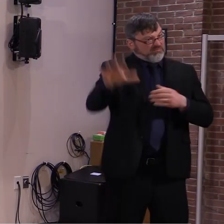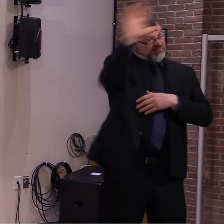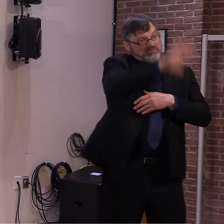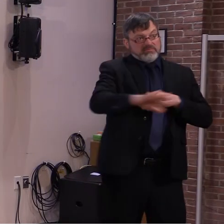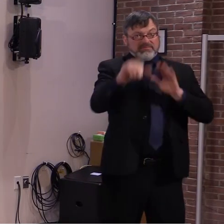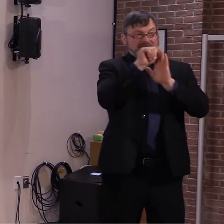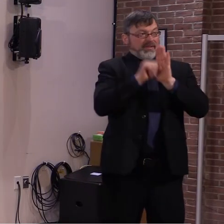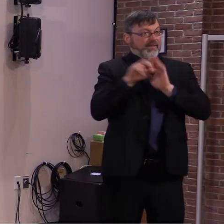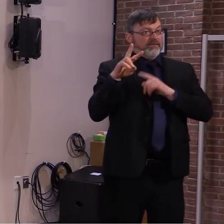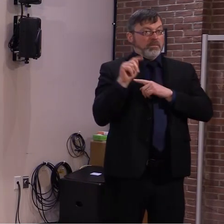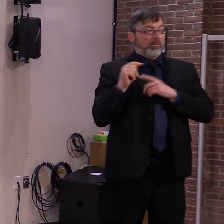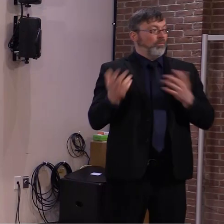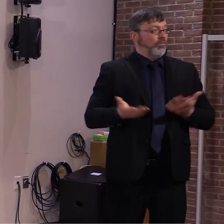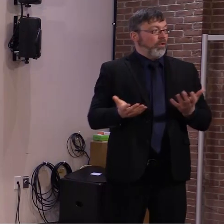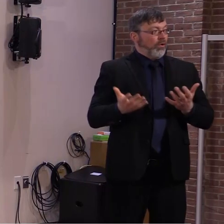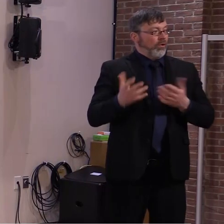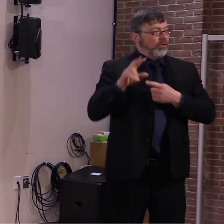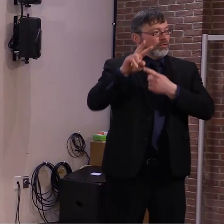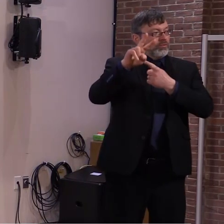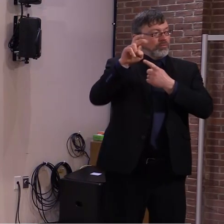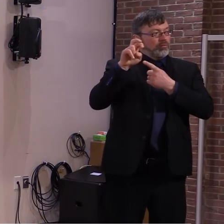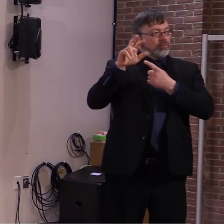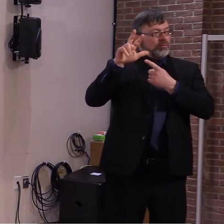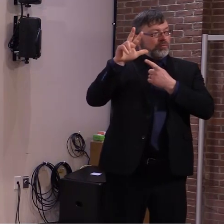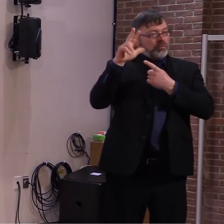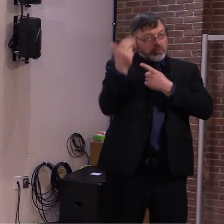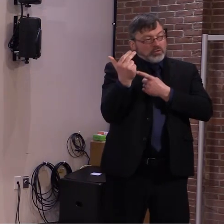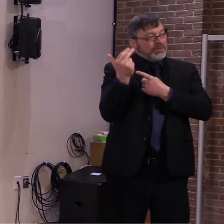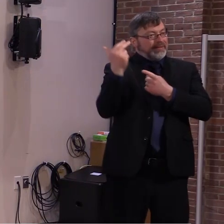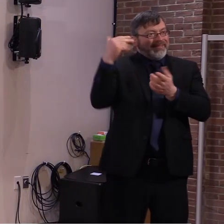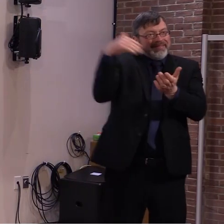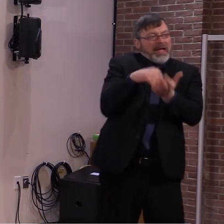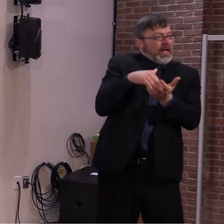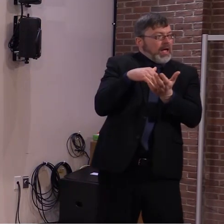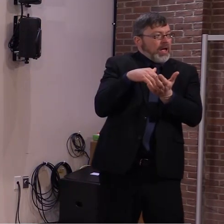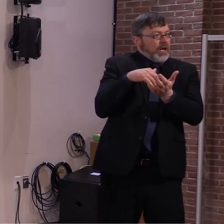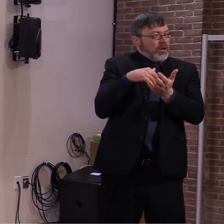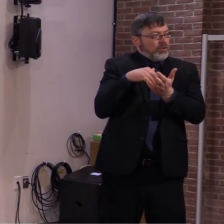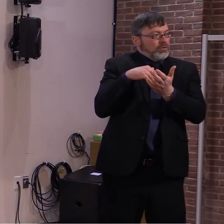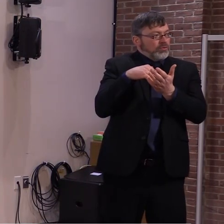213,700 people have been vaccinated against COVID-19.